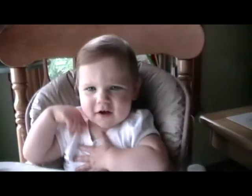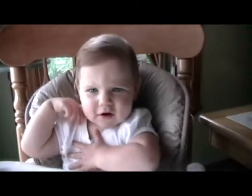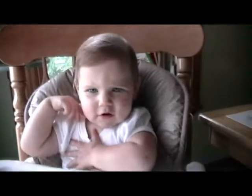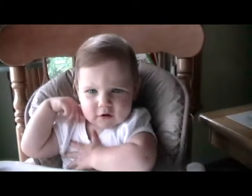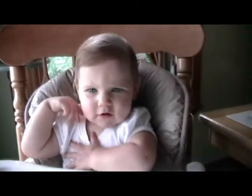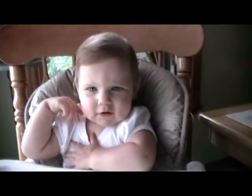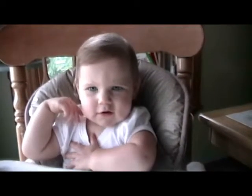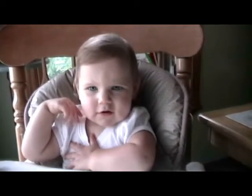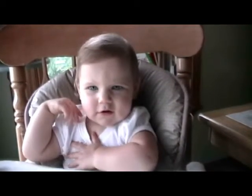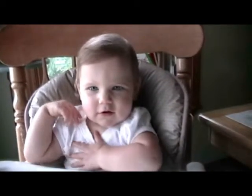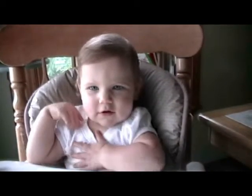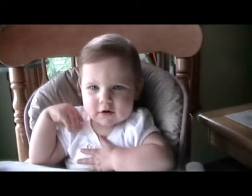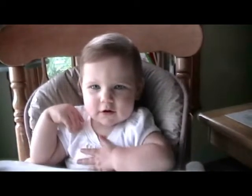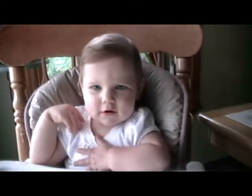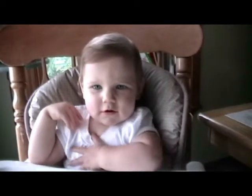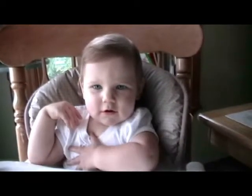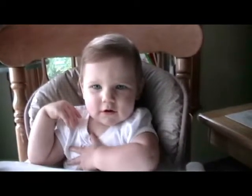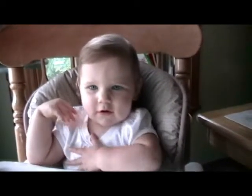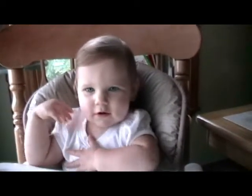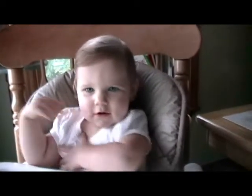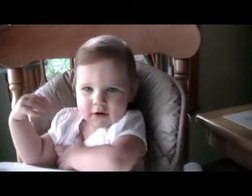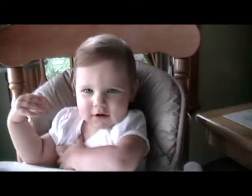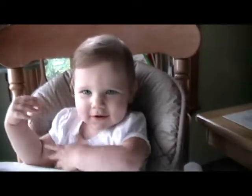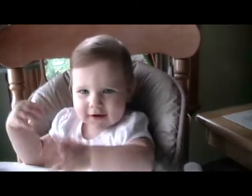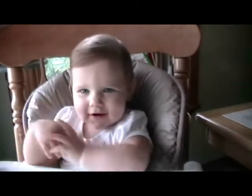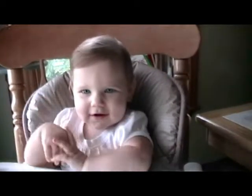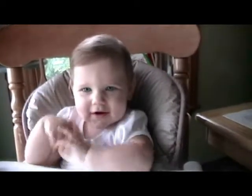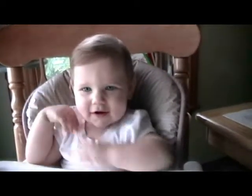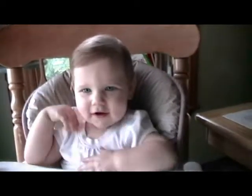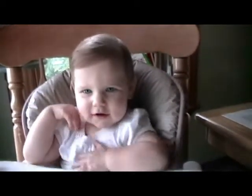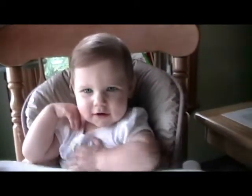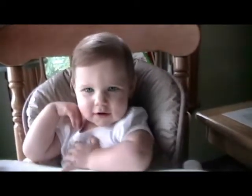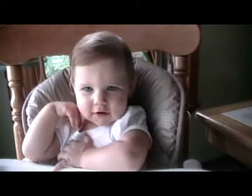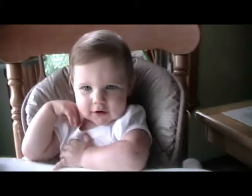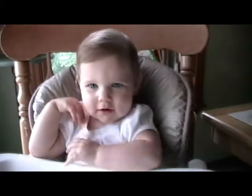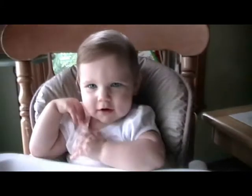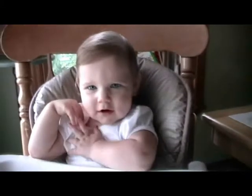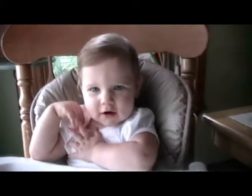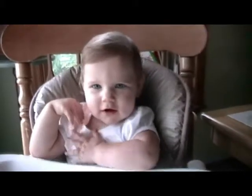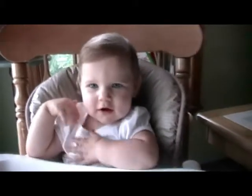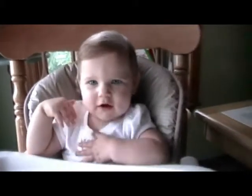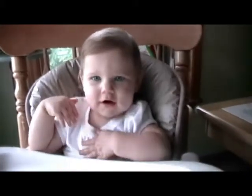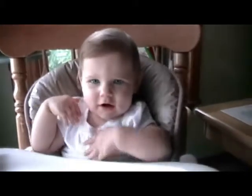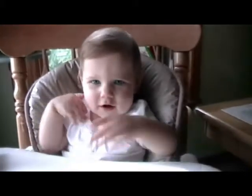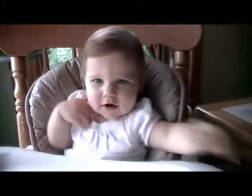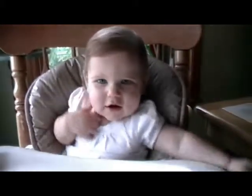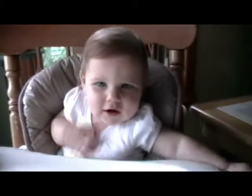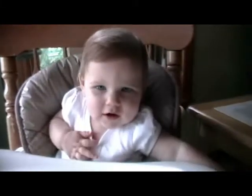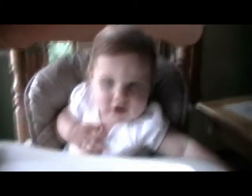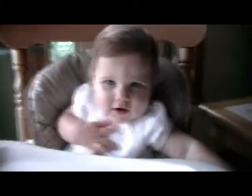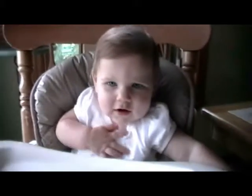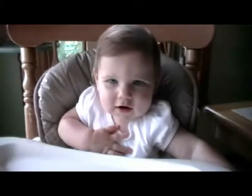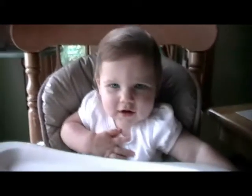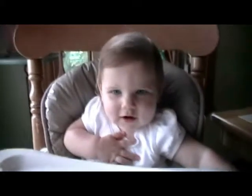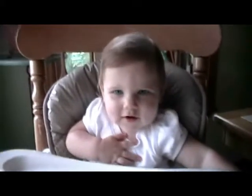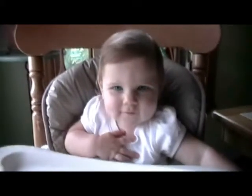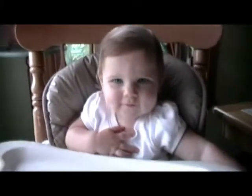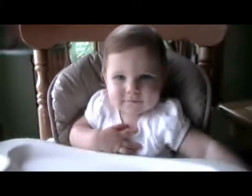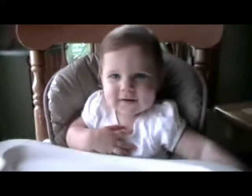Rock a baby, rock a baby, rock a baby, rock. Please. Thank you.